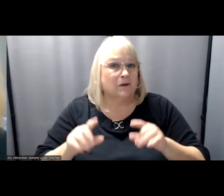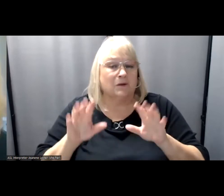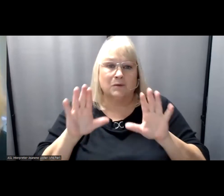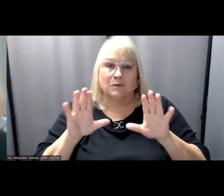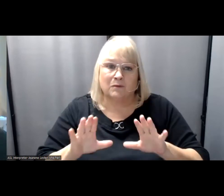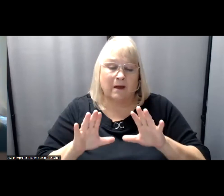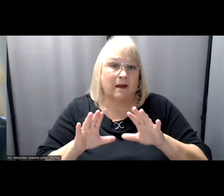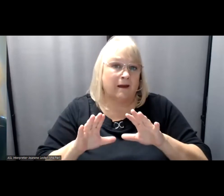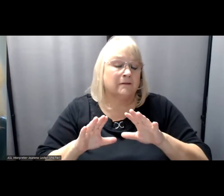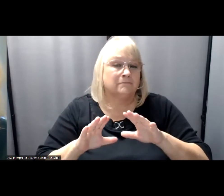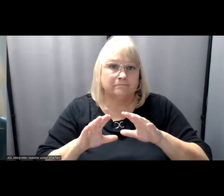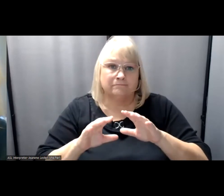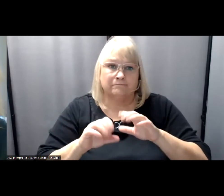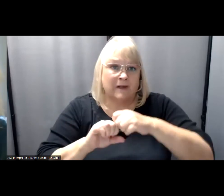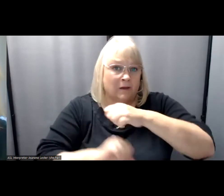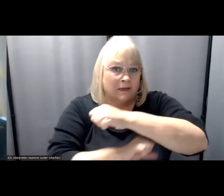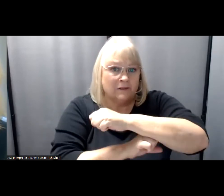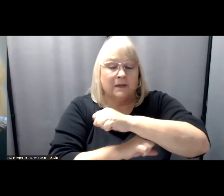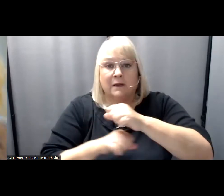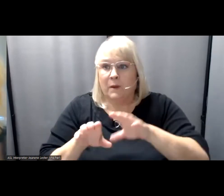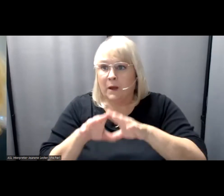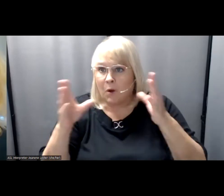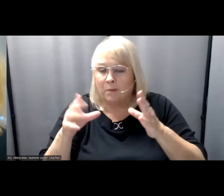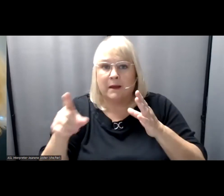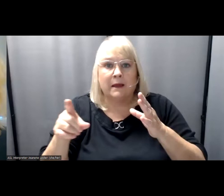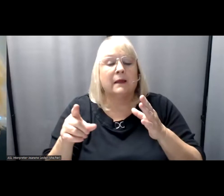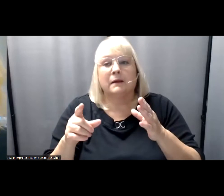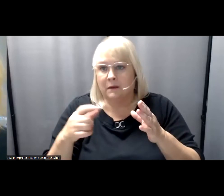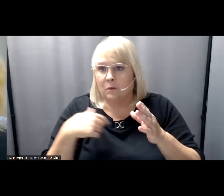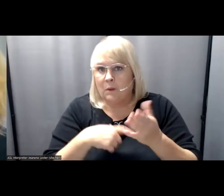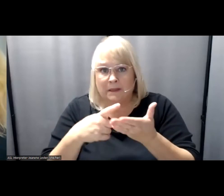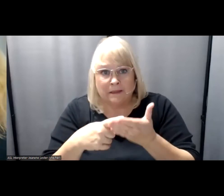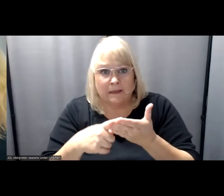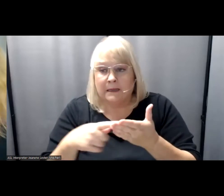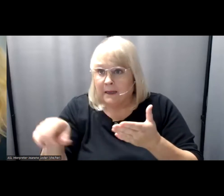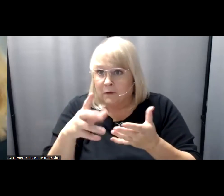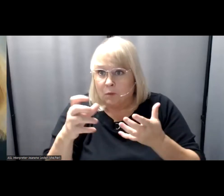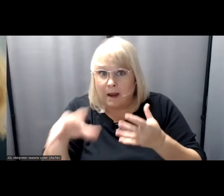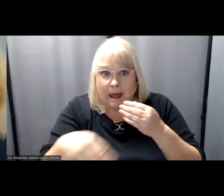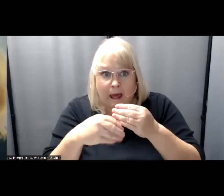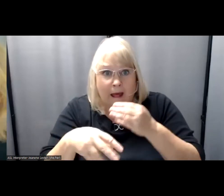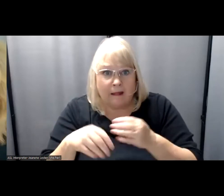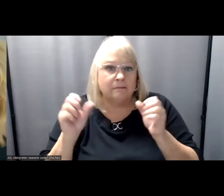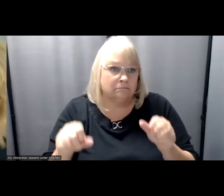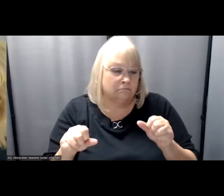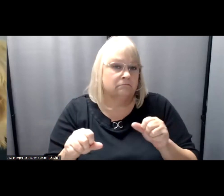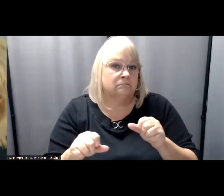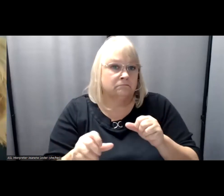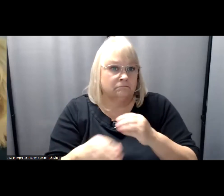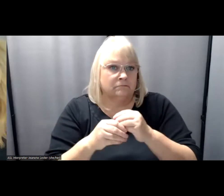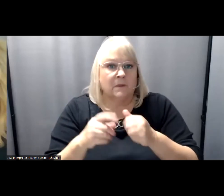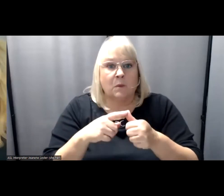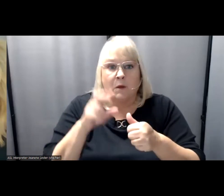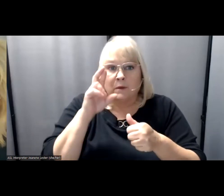we'll go over them and you can add any as needed if people want to add some, right? Easy to do. Let's look these over. Respect the